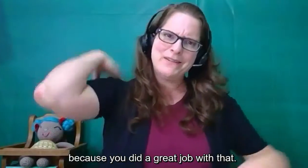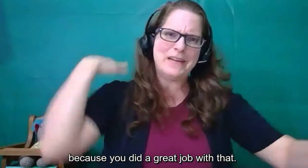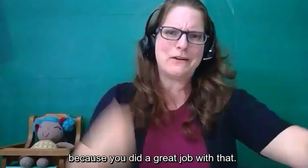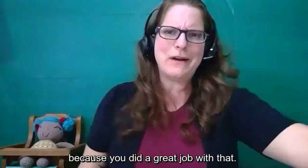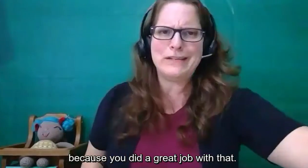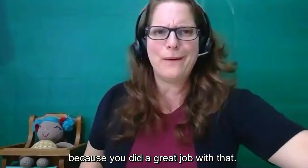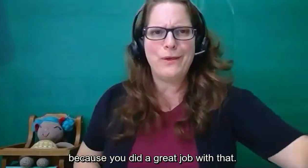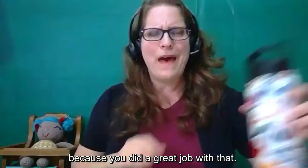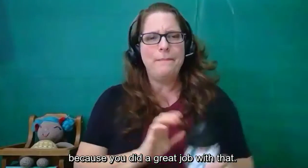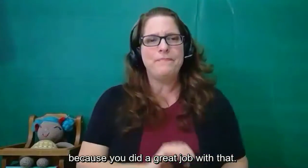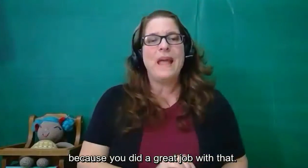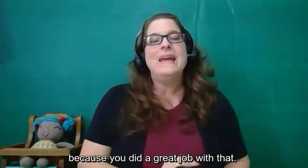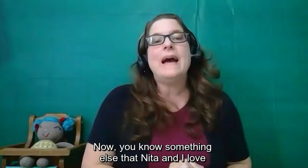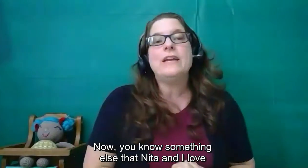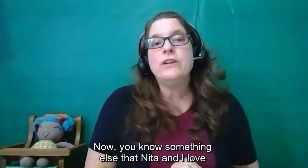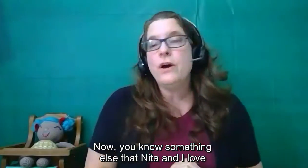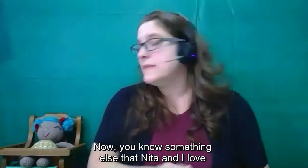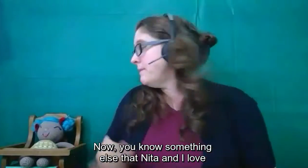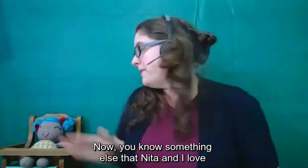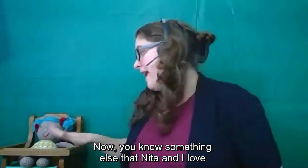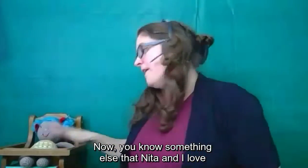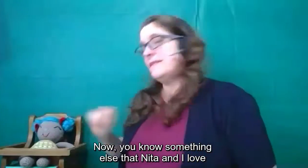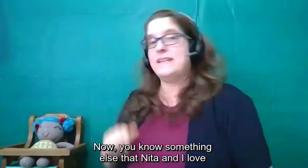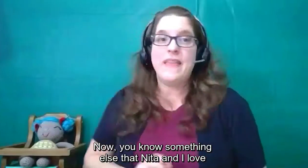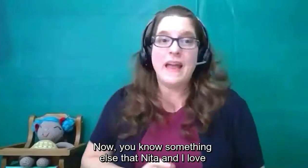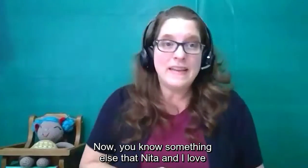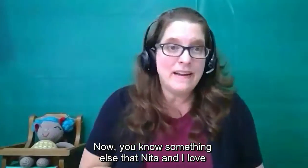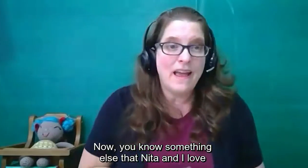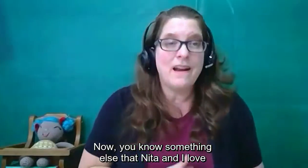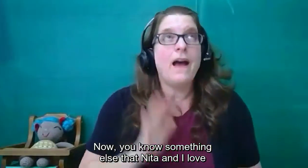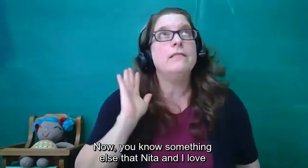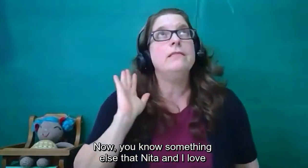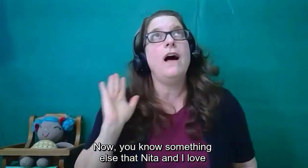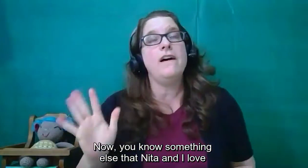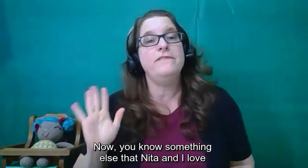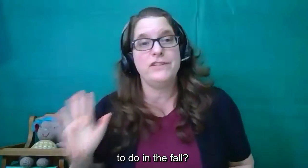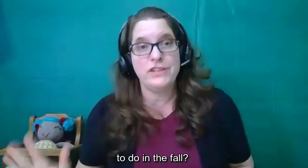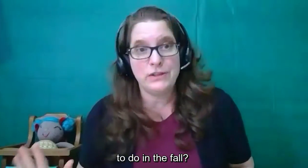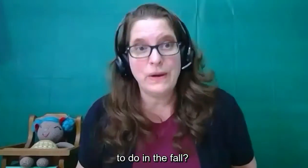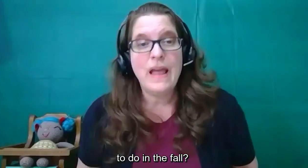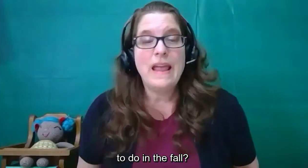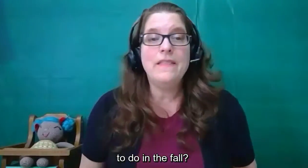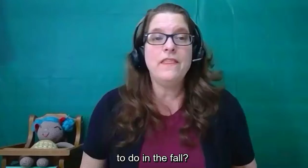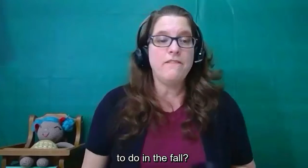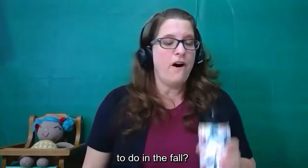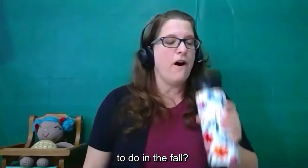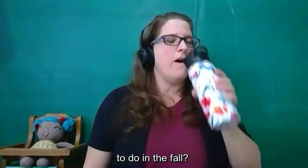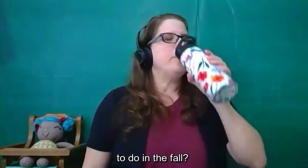a great job with that. Now, you know something else that Nita and I love to do in the fall